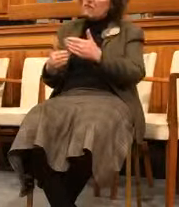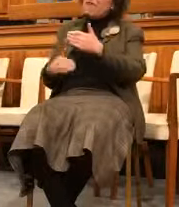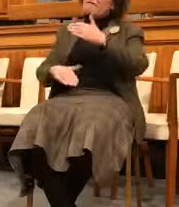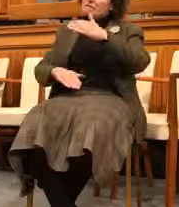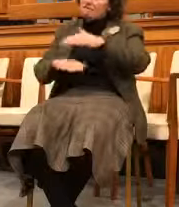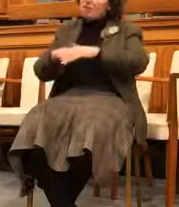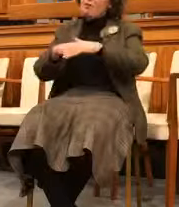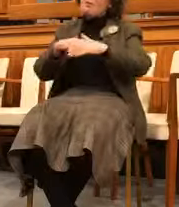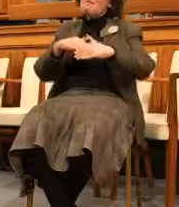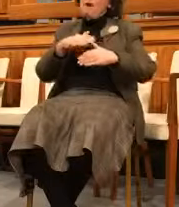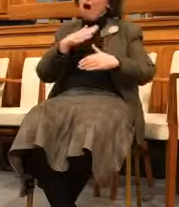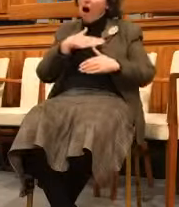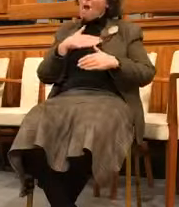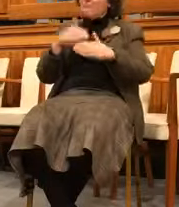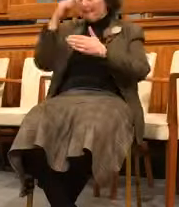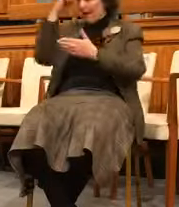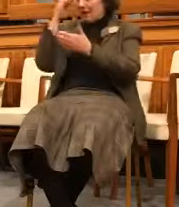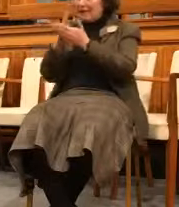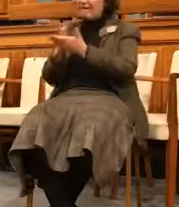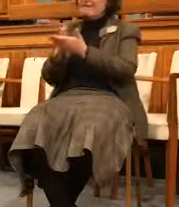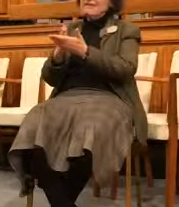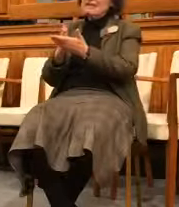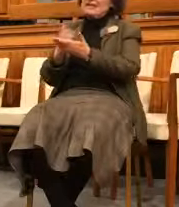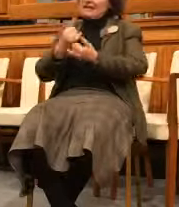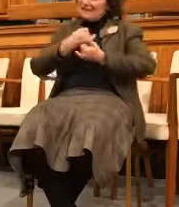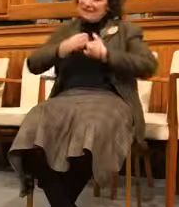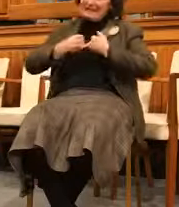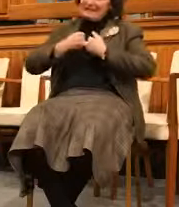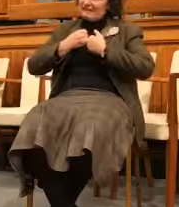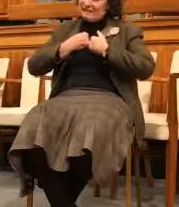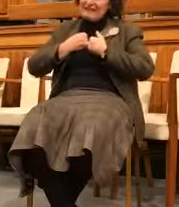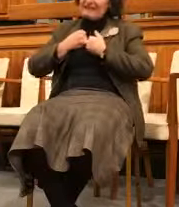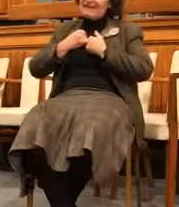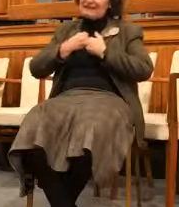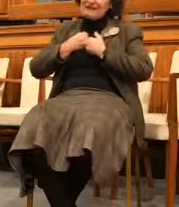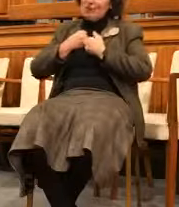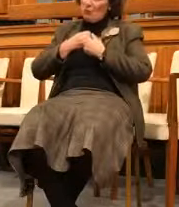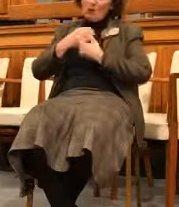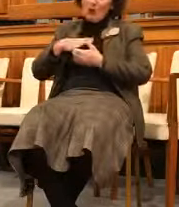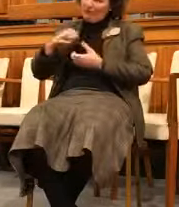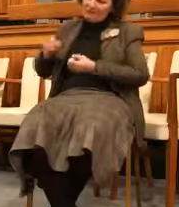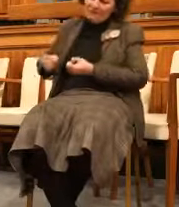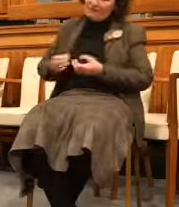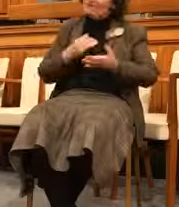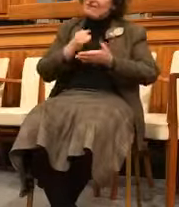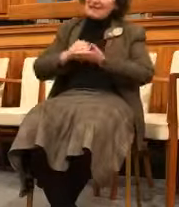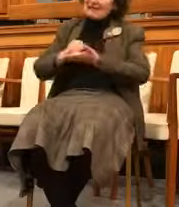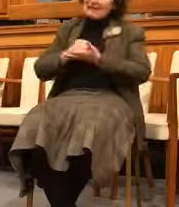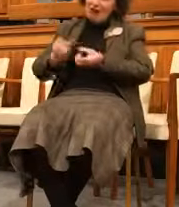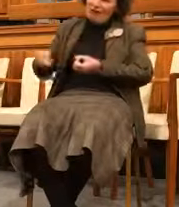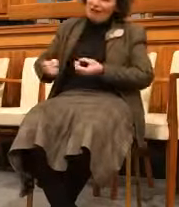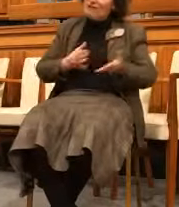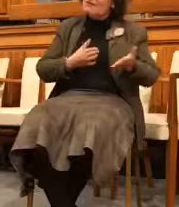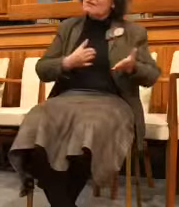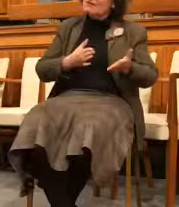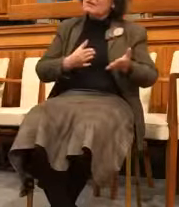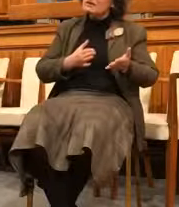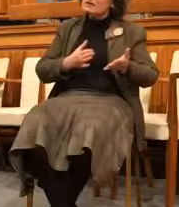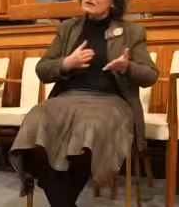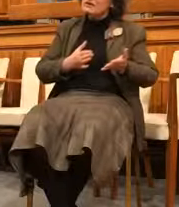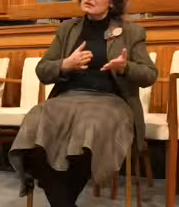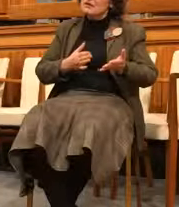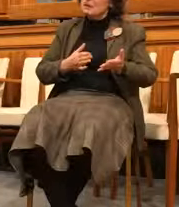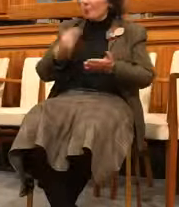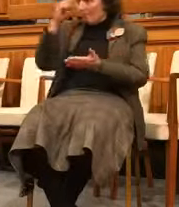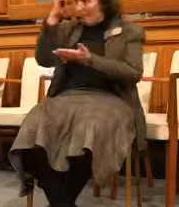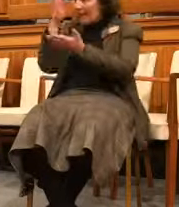enough to repent of your sin, you believe enough to turn your life over to Christ, you'll have eternal